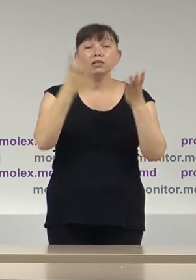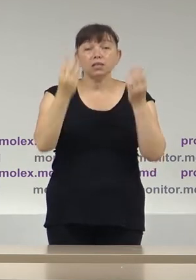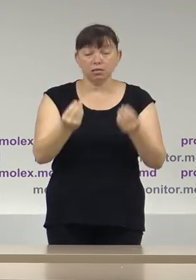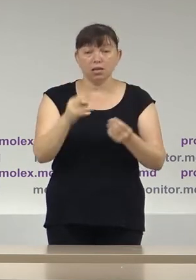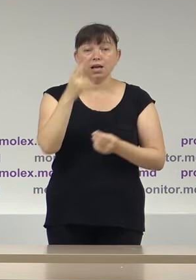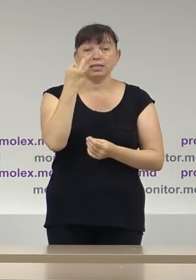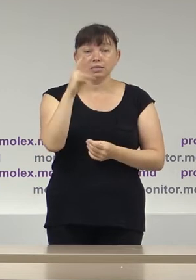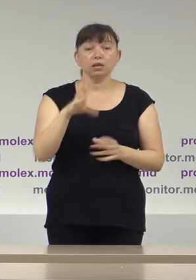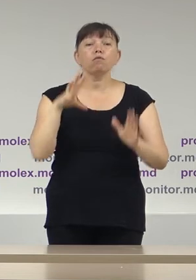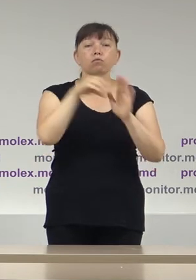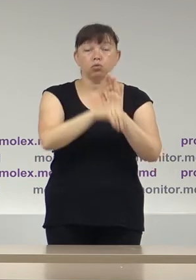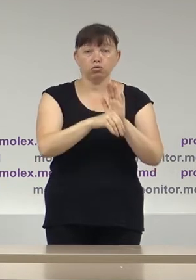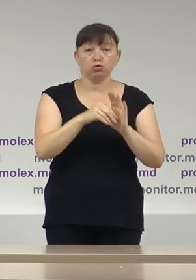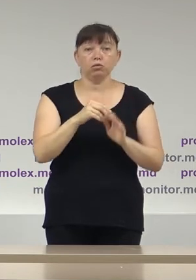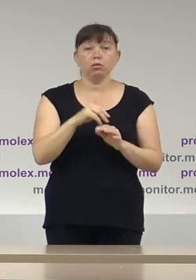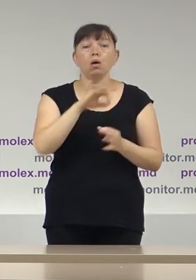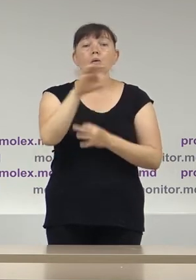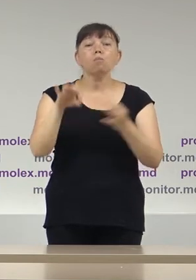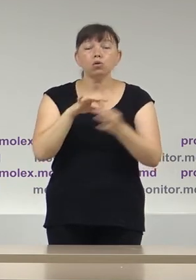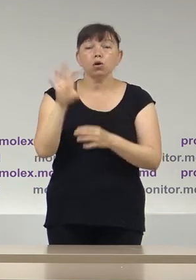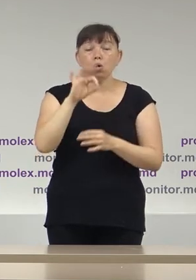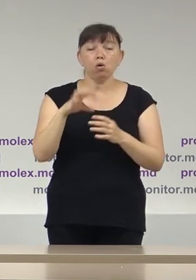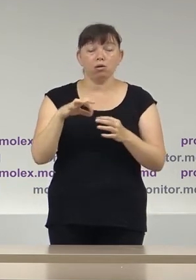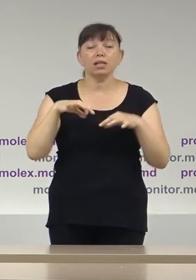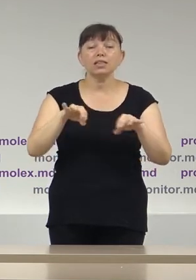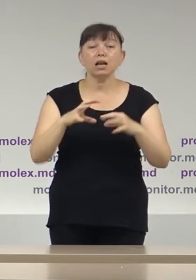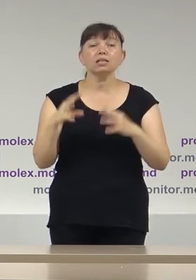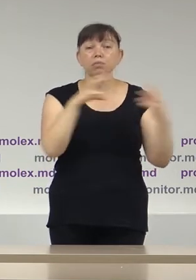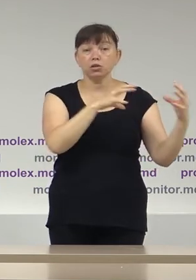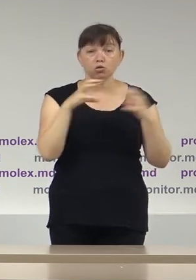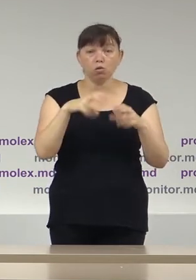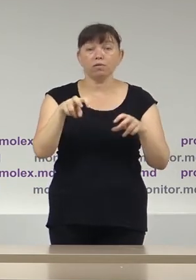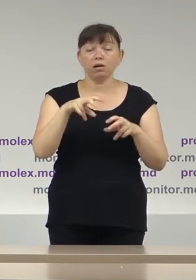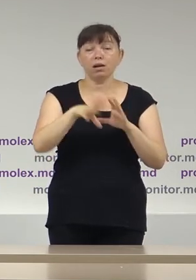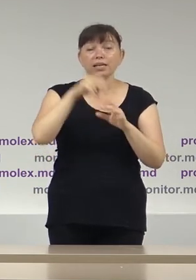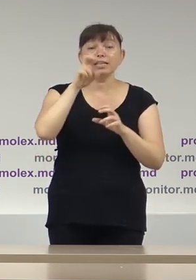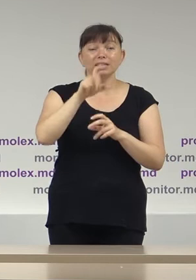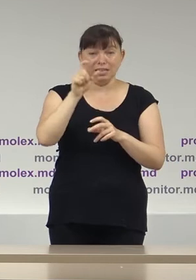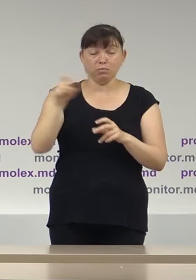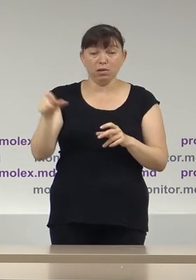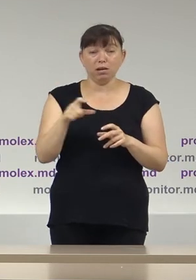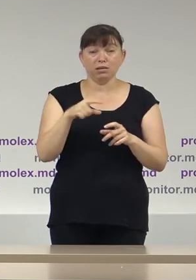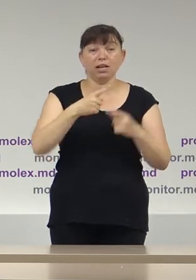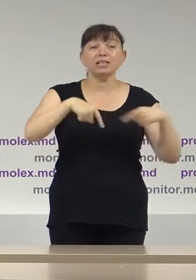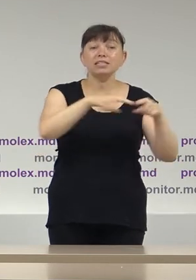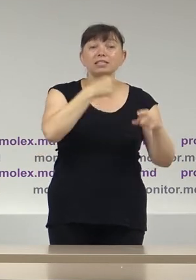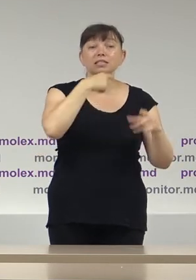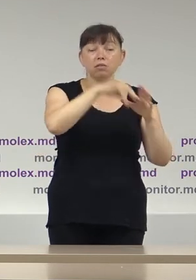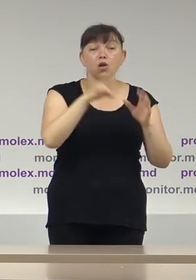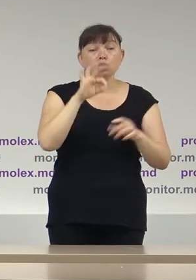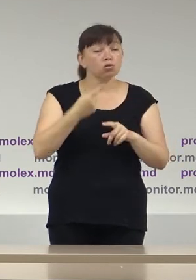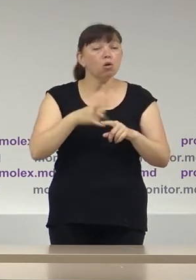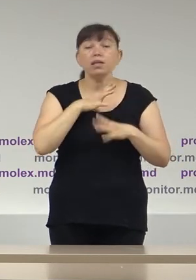4 days before the election, CEC included on the agenda the issue of the draft decision on the